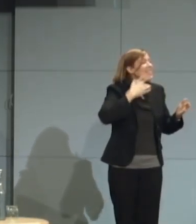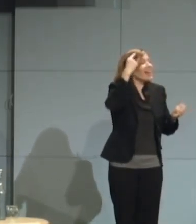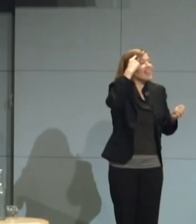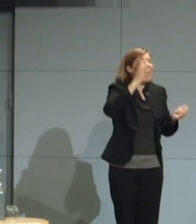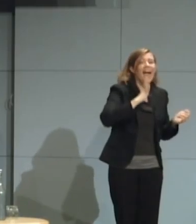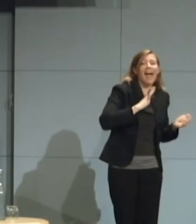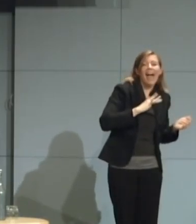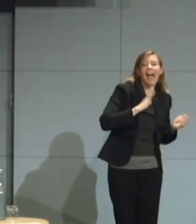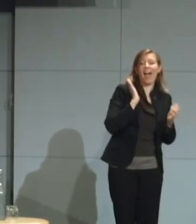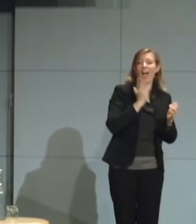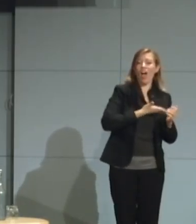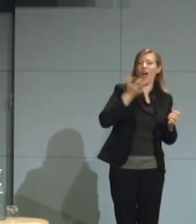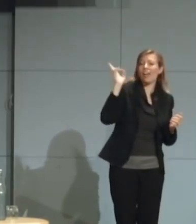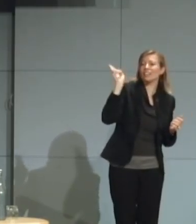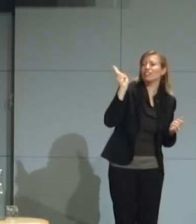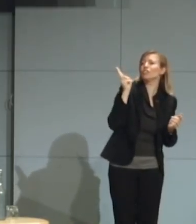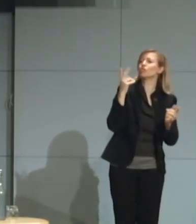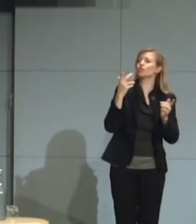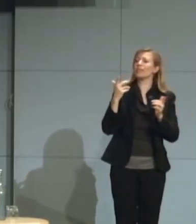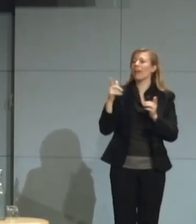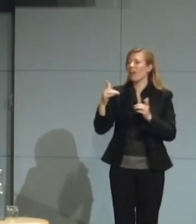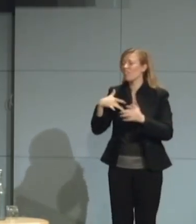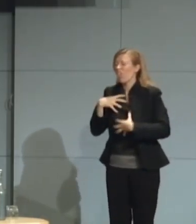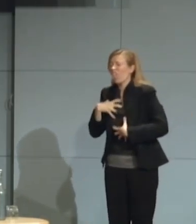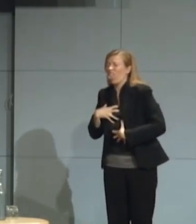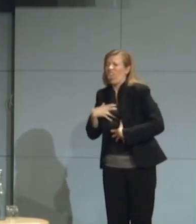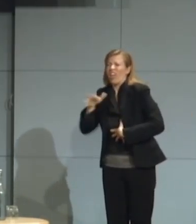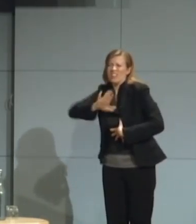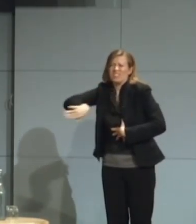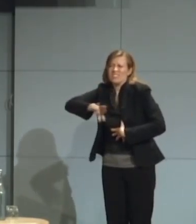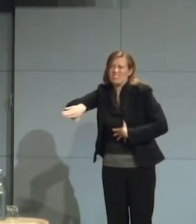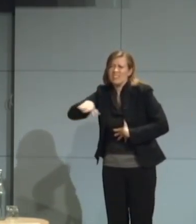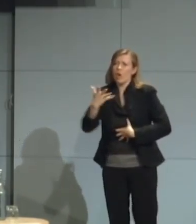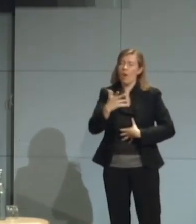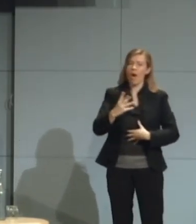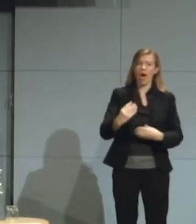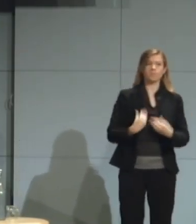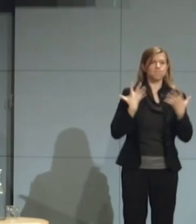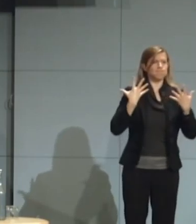campus. Please help us welcome Mr. Tim Wise.